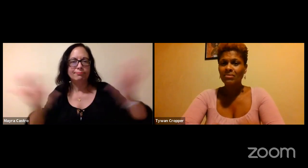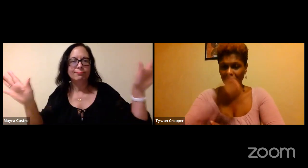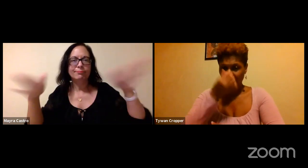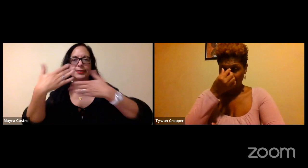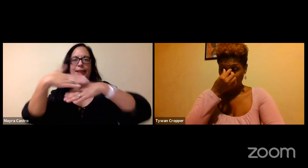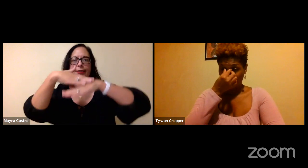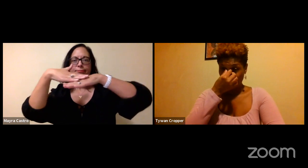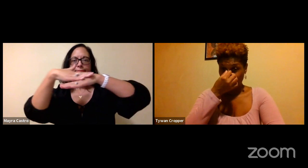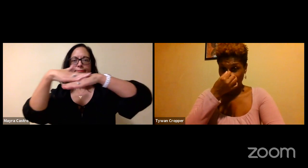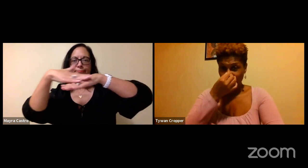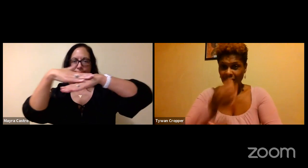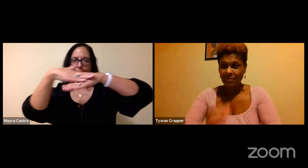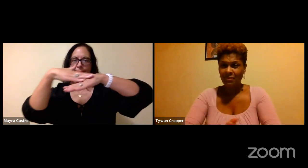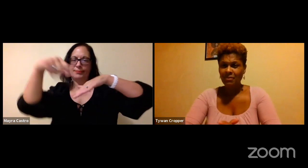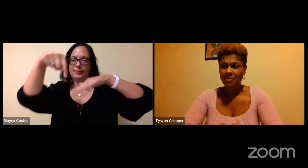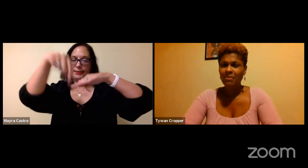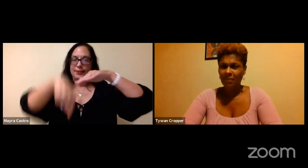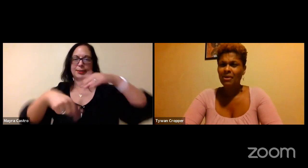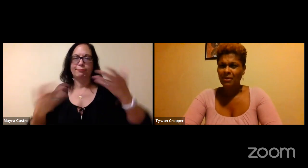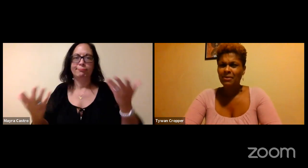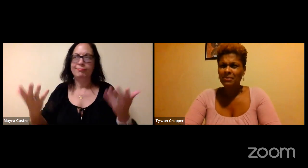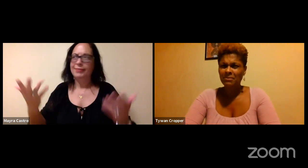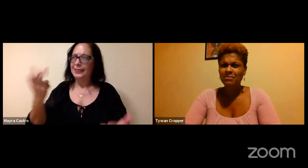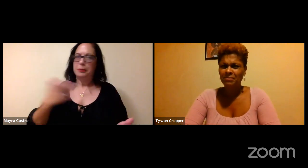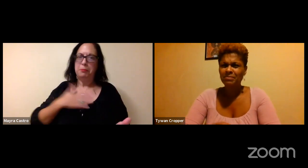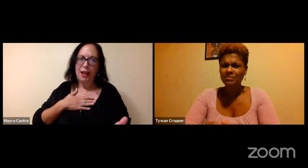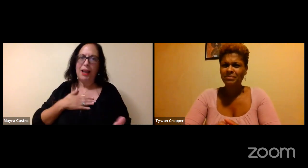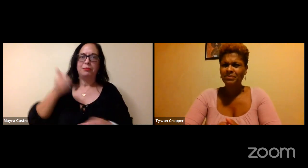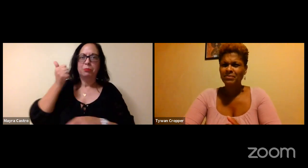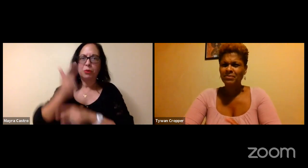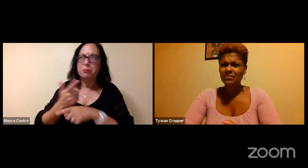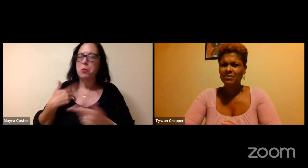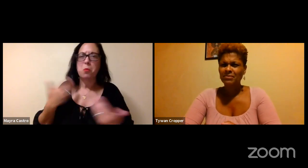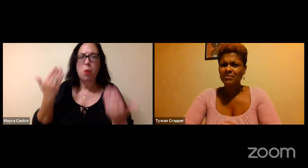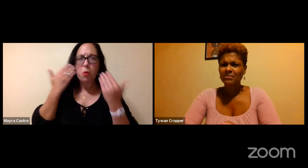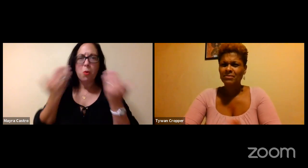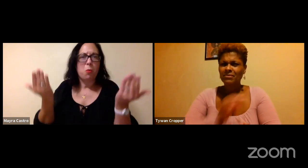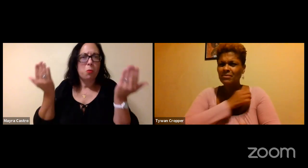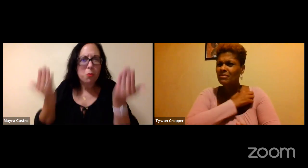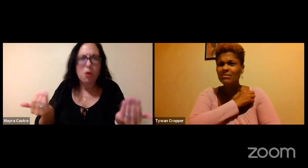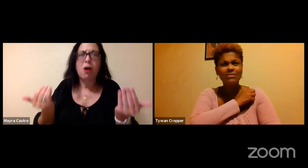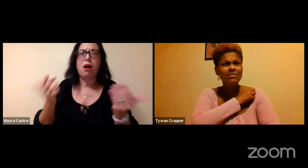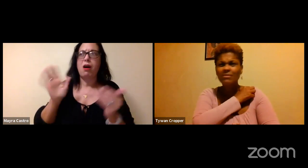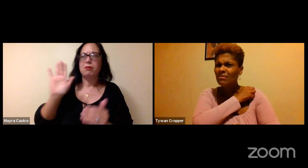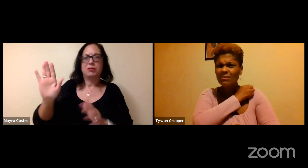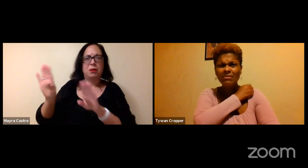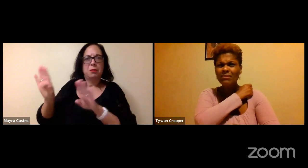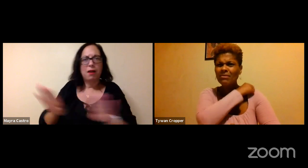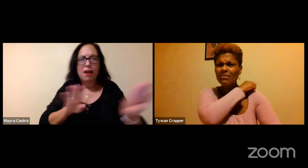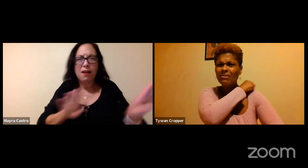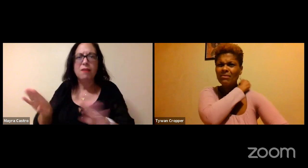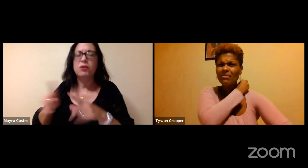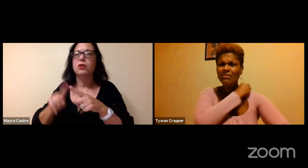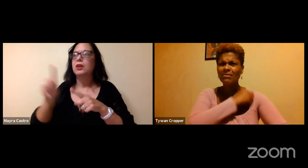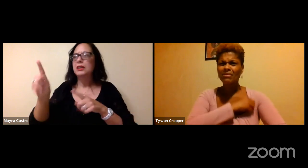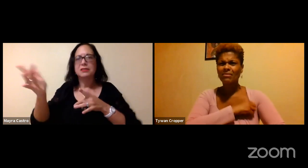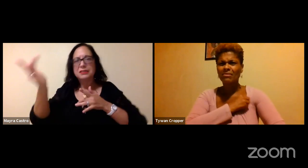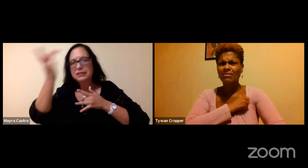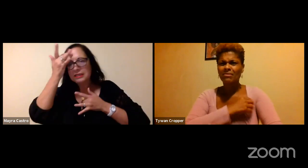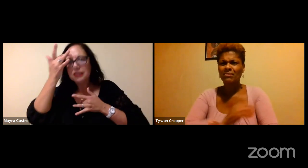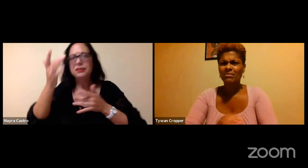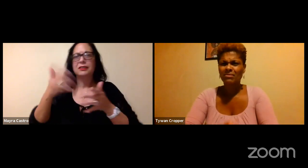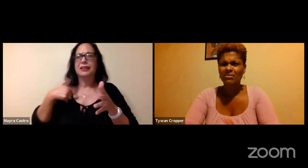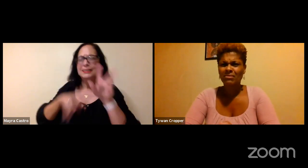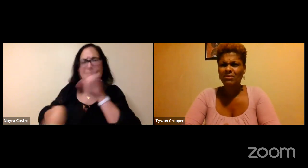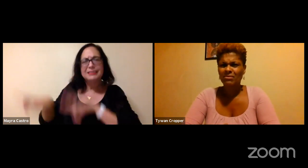the diagnoses. I understood a little bit of it, but I really didn't understand it on any deep level. I